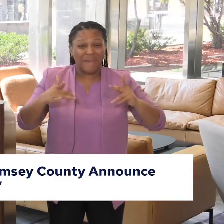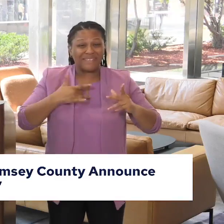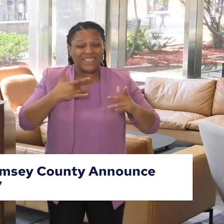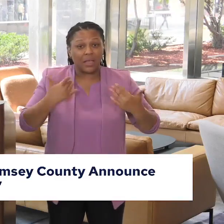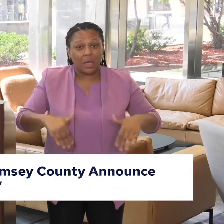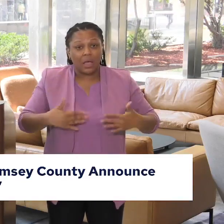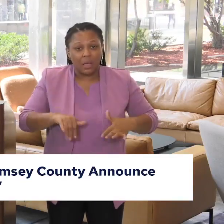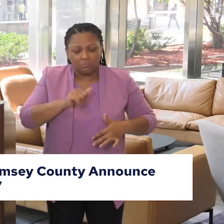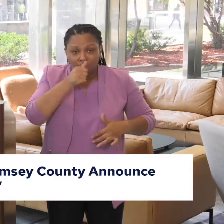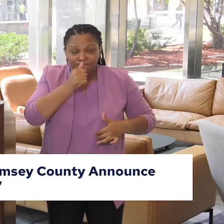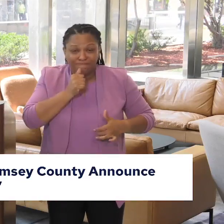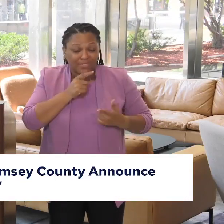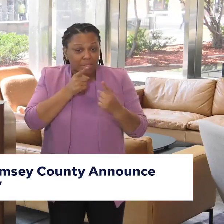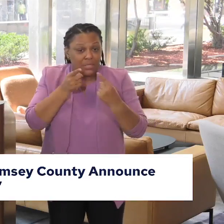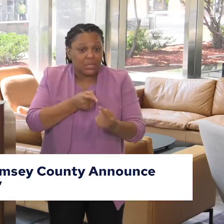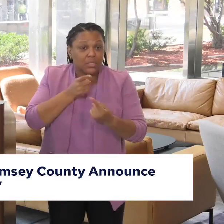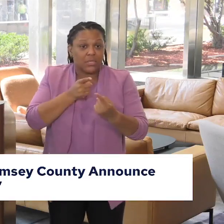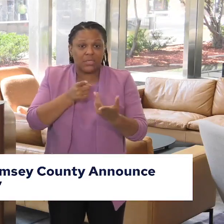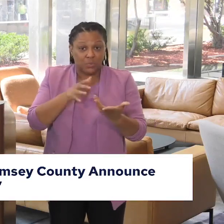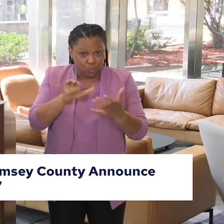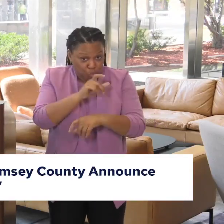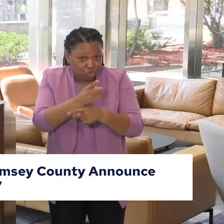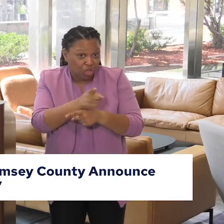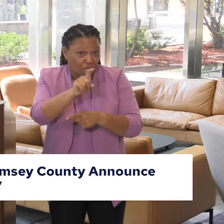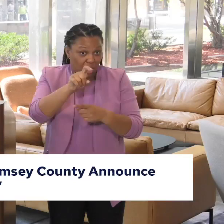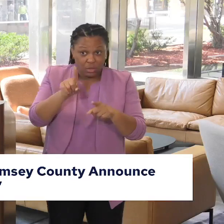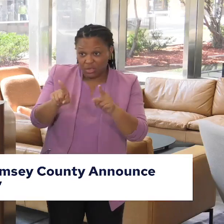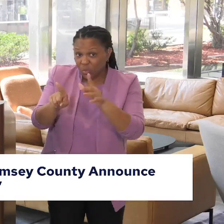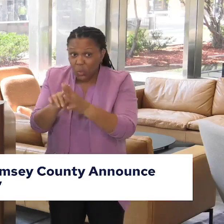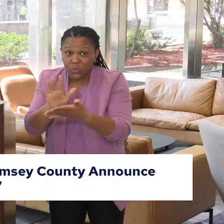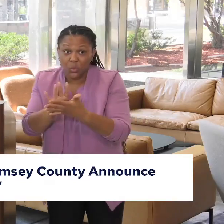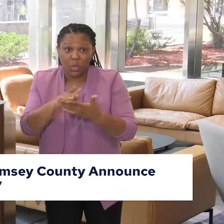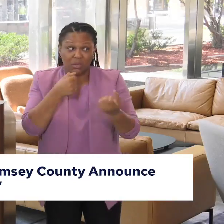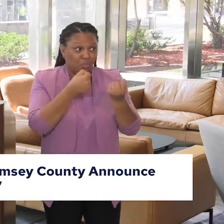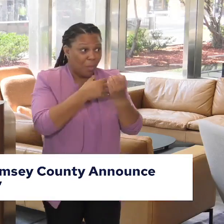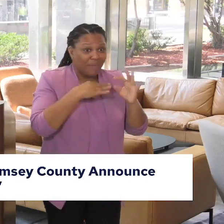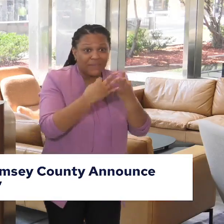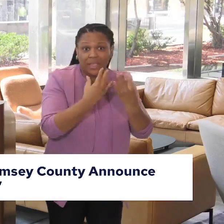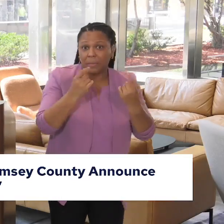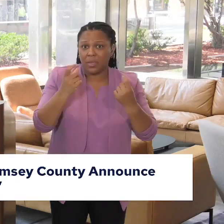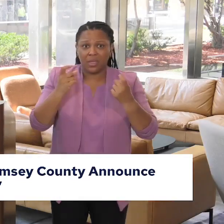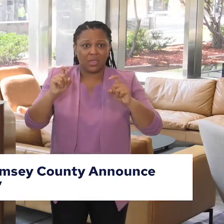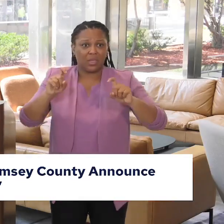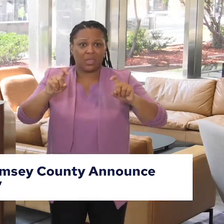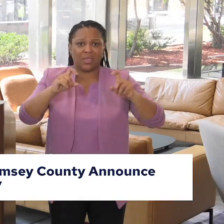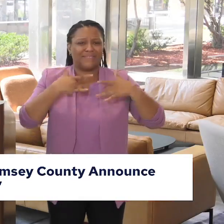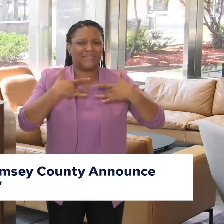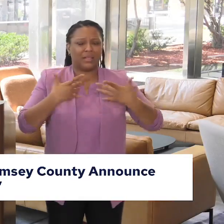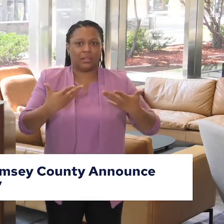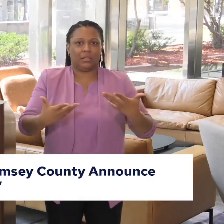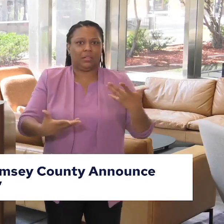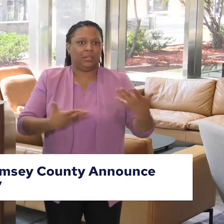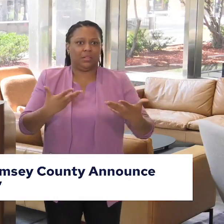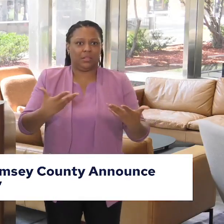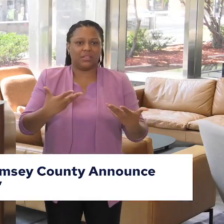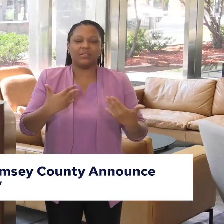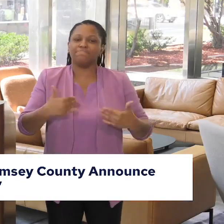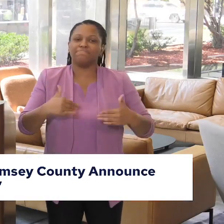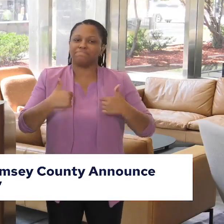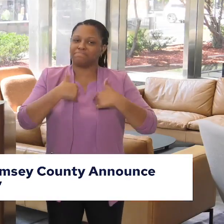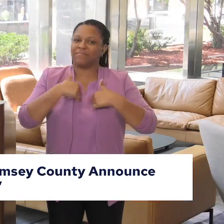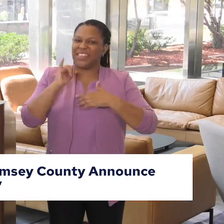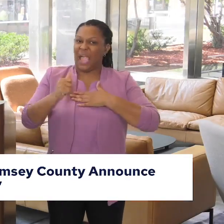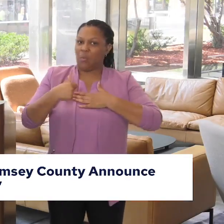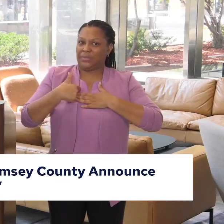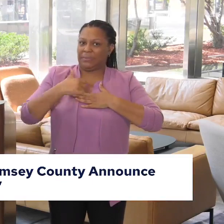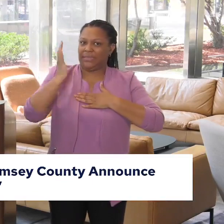do things right, show up to school, support their family, the likes. And I was one of those young people. I had gotten laid